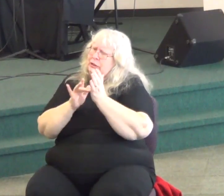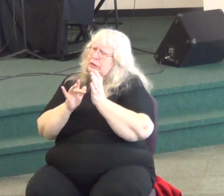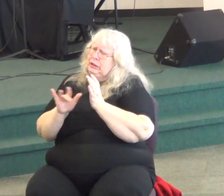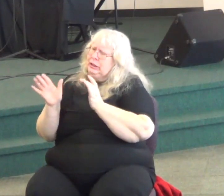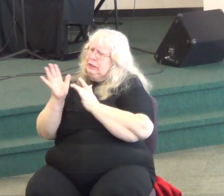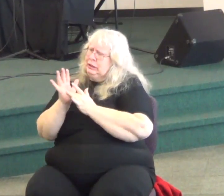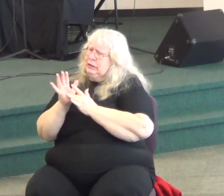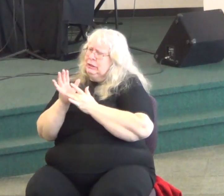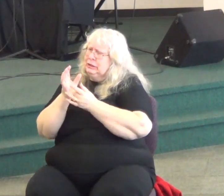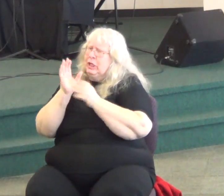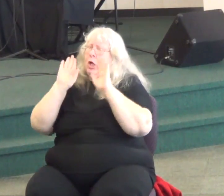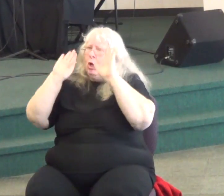Savior?